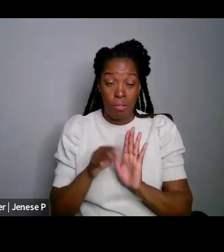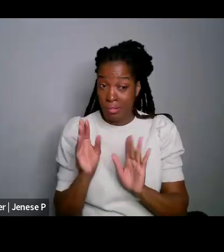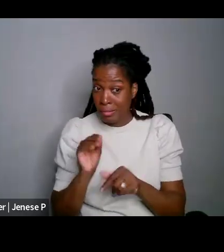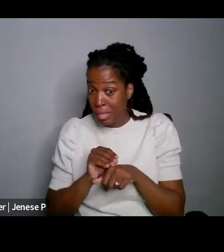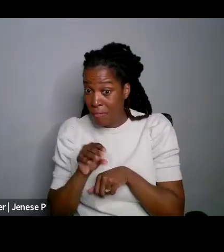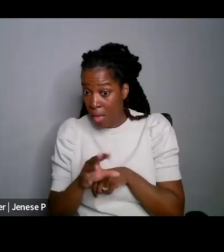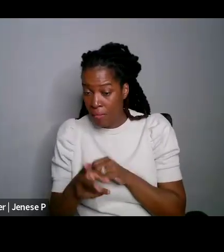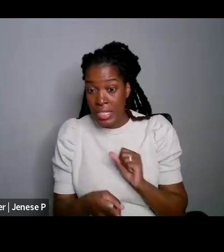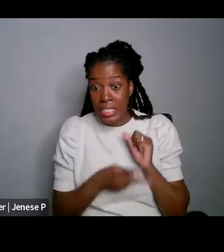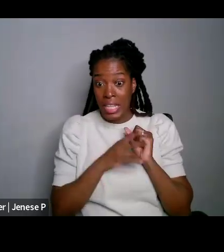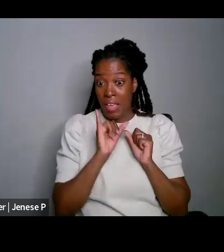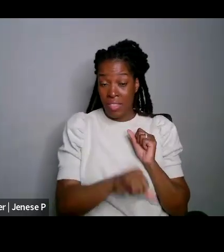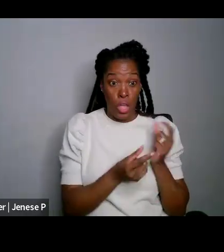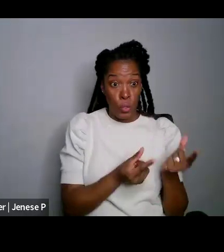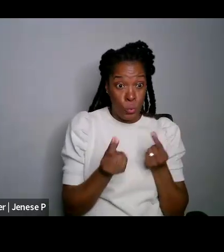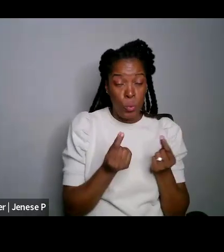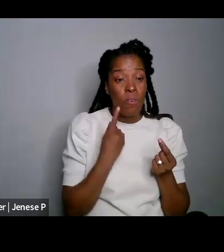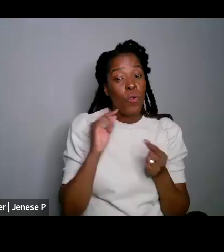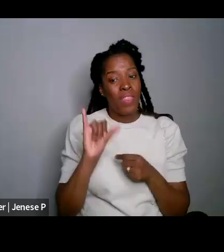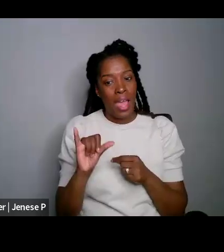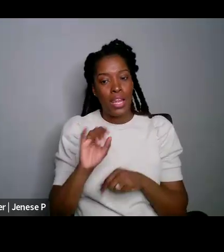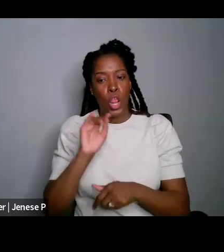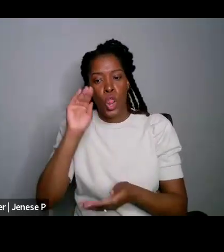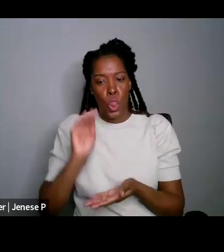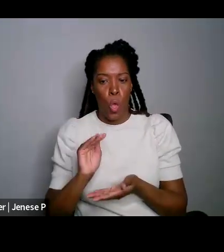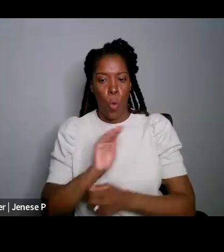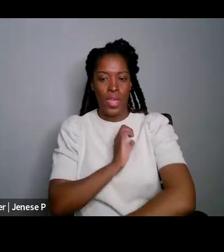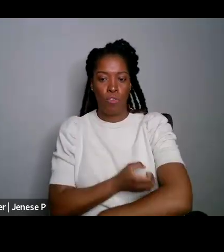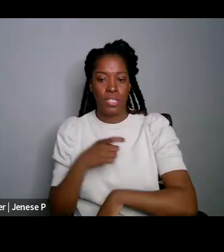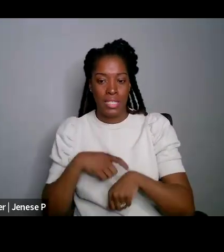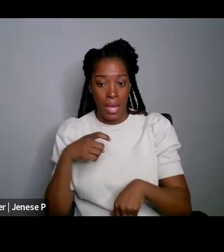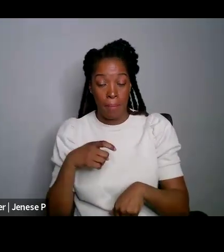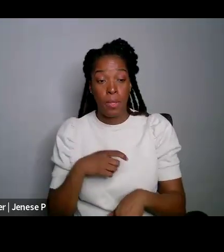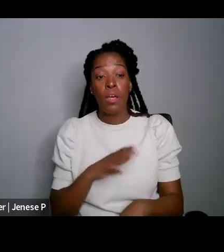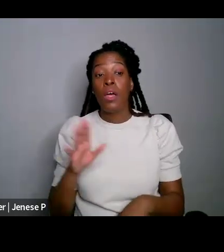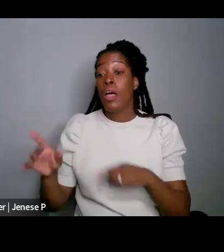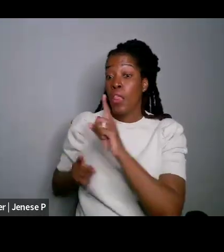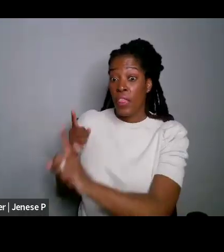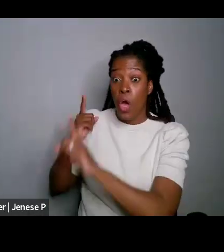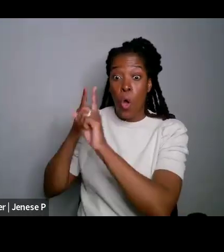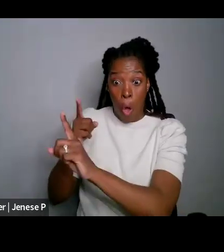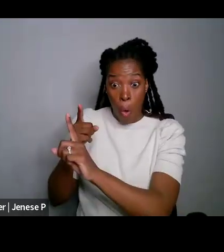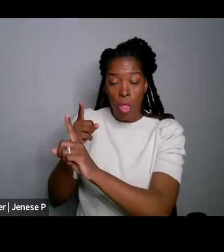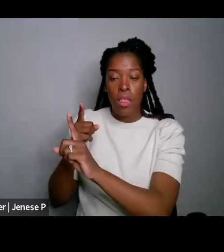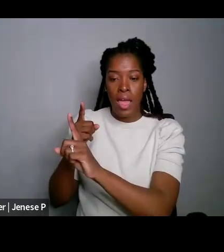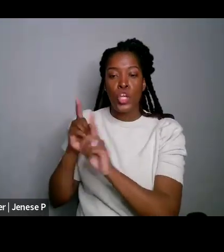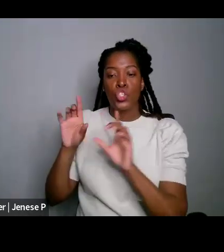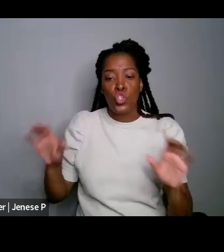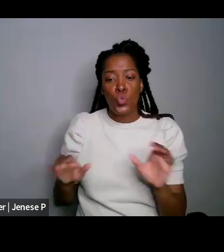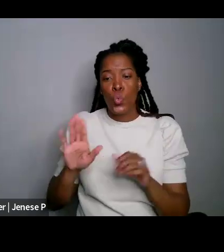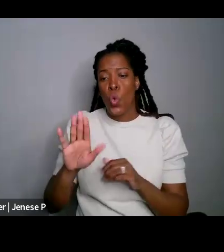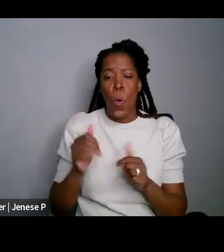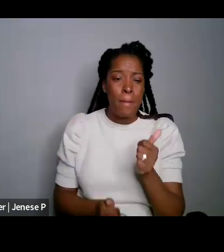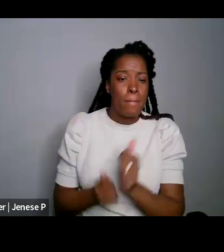Your goal is to do your most difficult work at high energy times. If you already know, I would love to see in